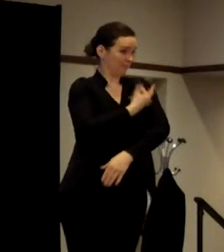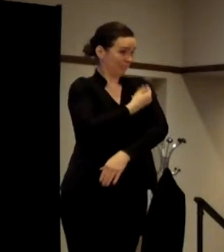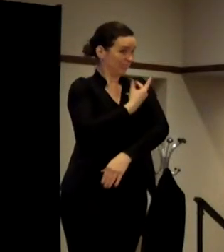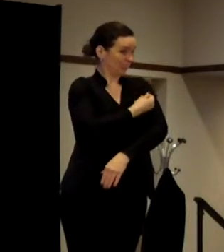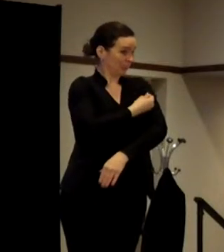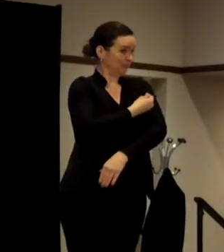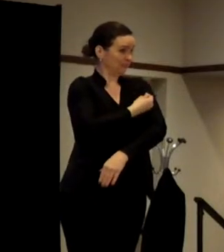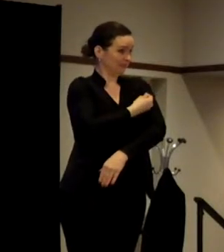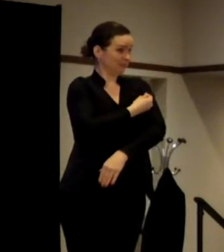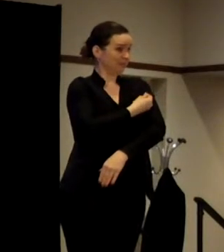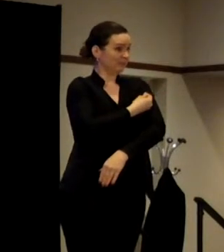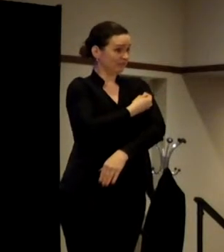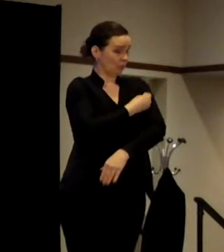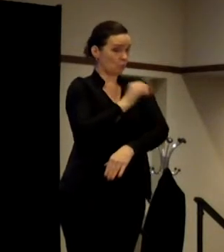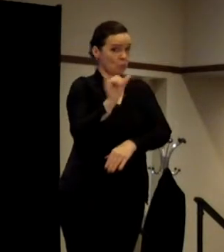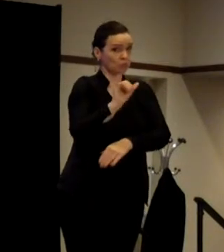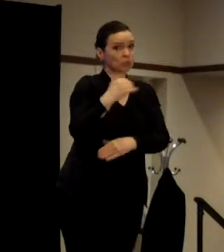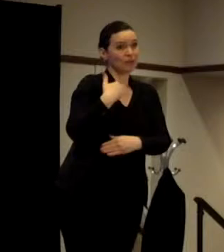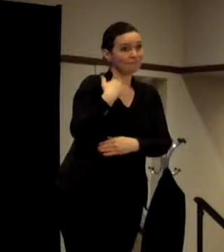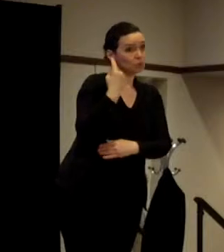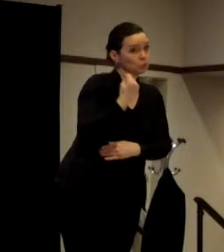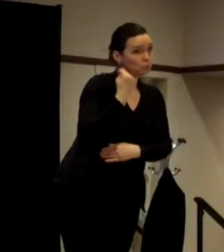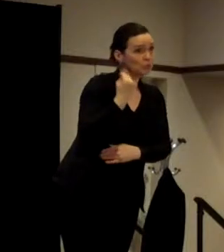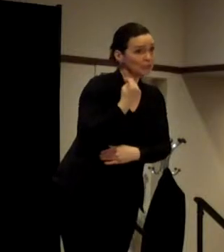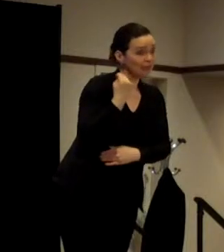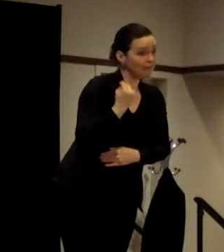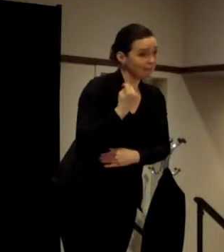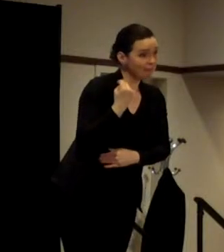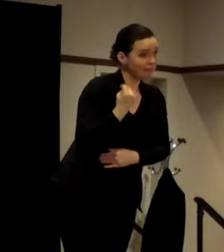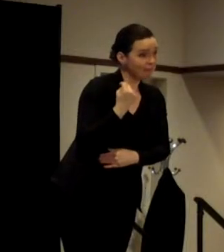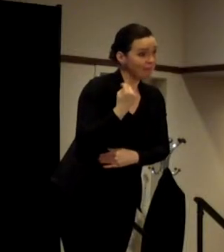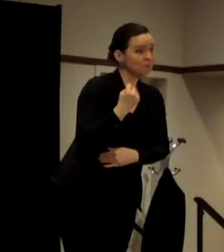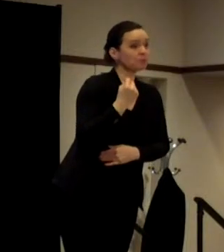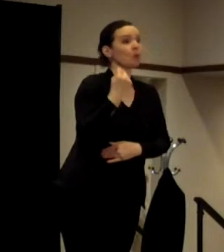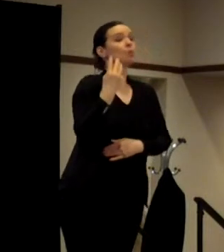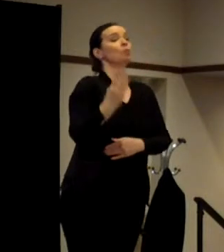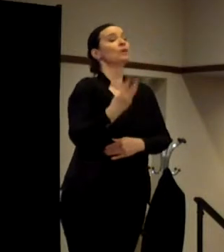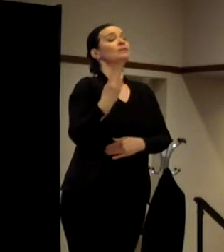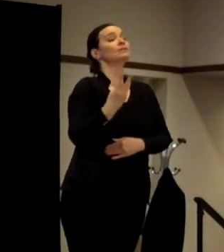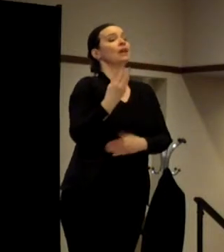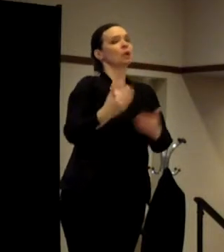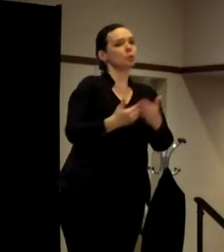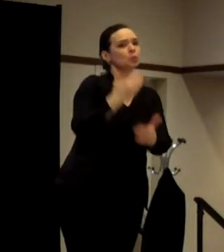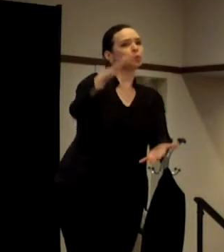as well, those clinics are all from last week's distribution. How